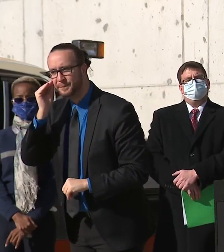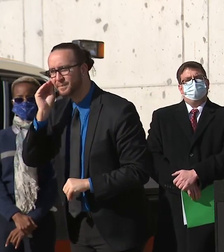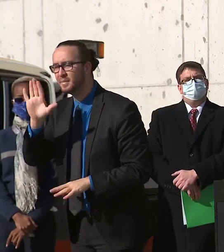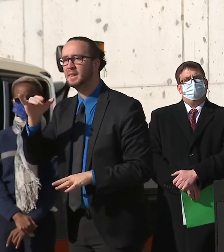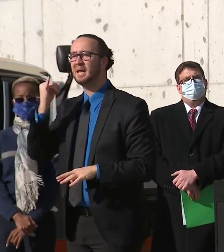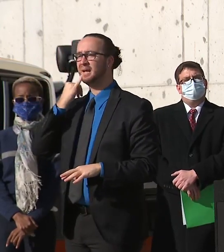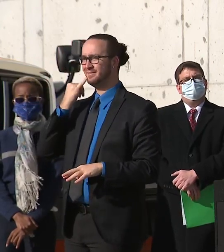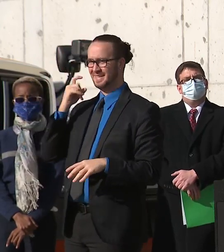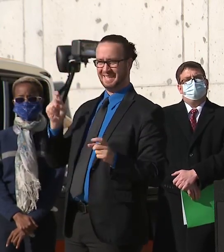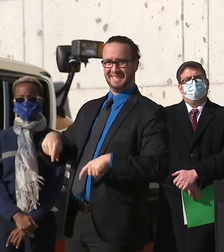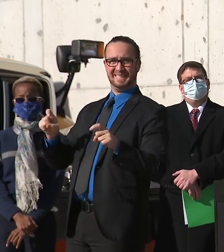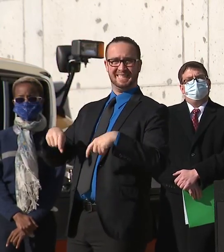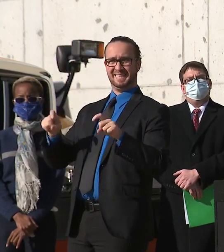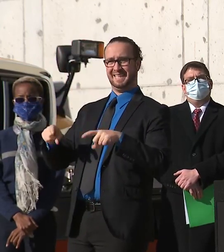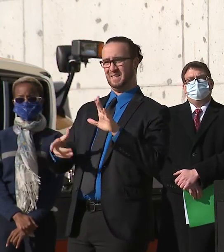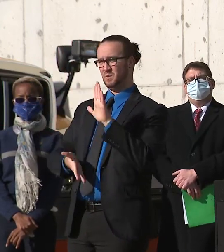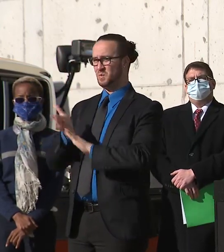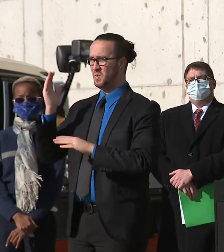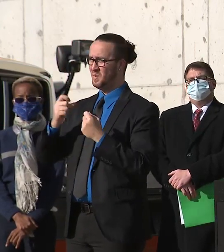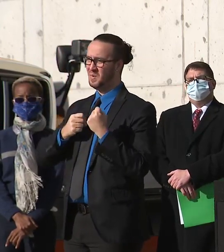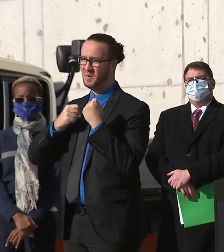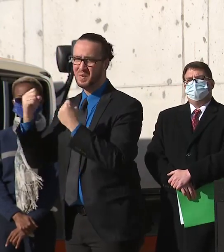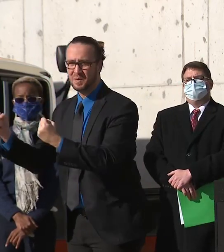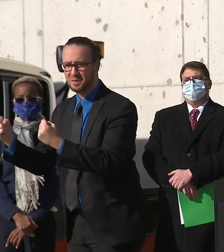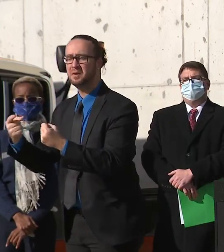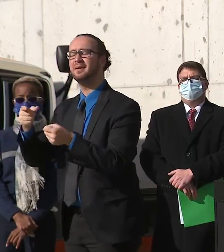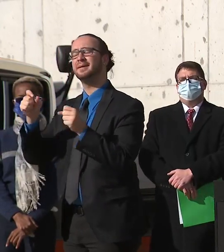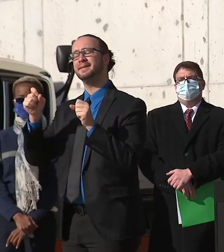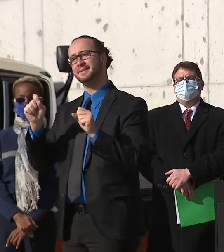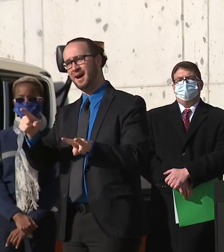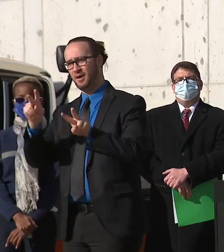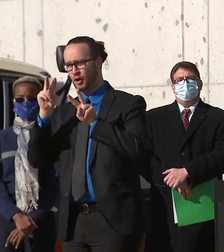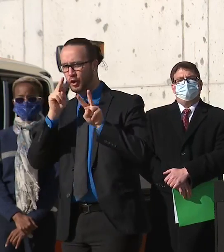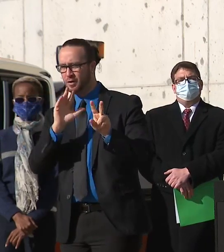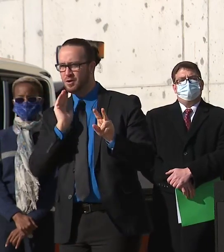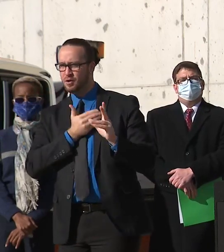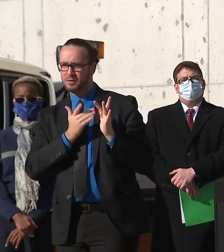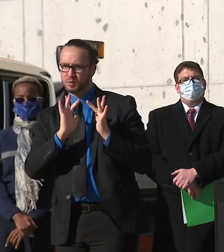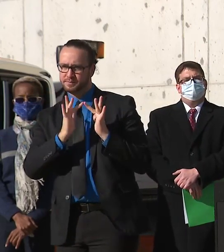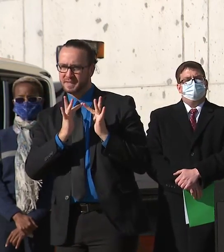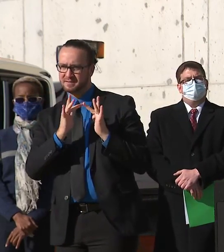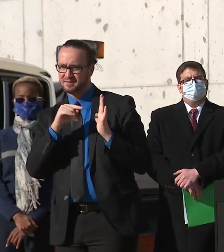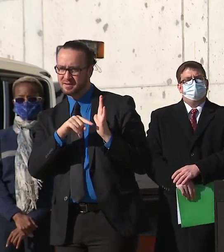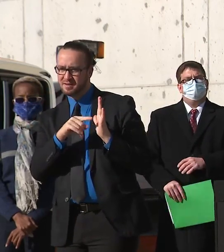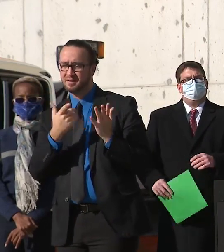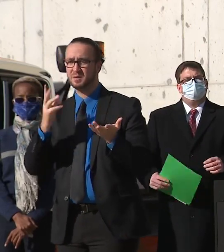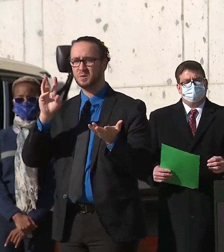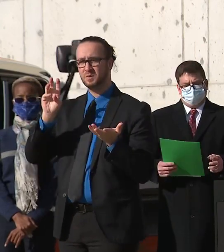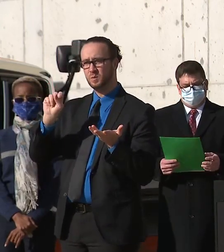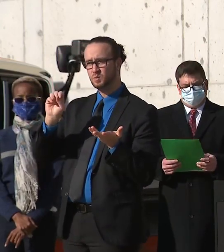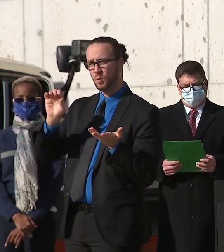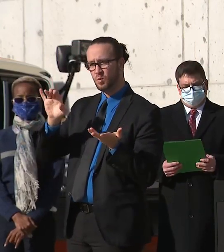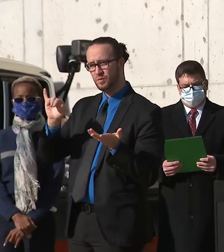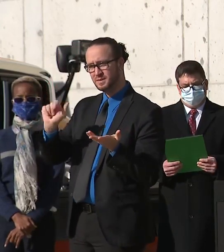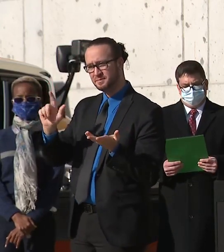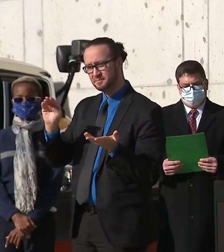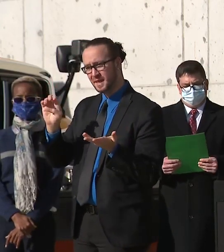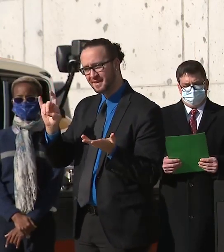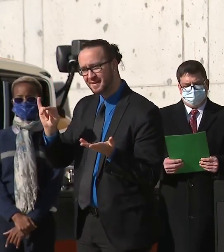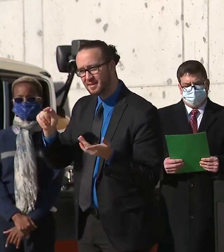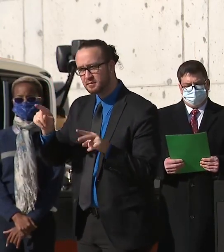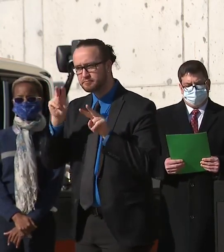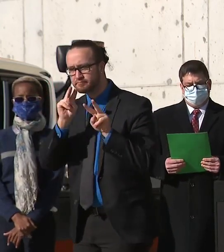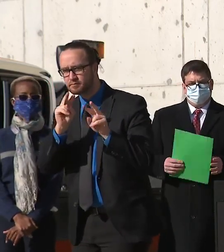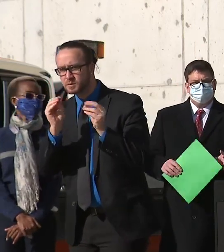website, and we're here to assure residents that we are ready for snow. Thank you, and at this time, I'd like to introduce Acting Director